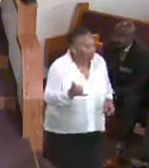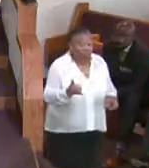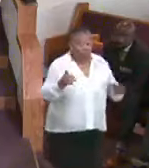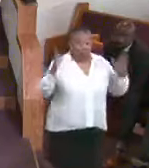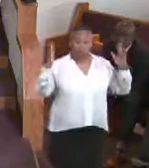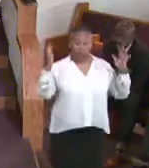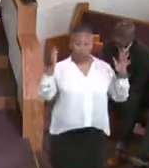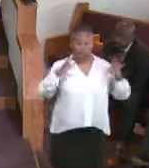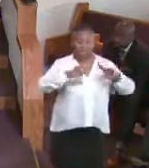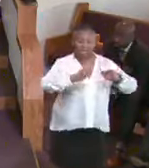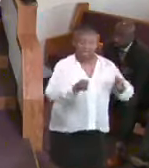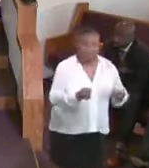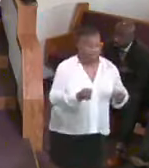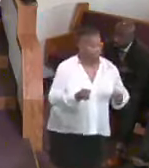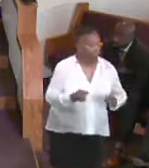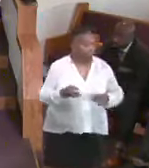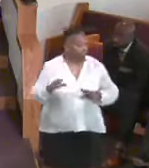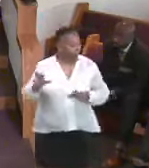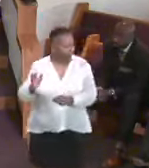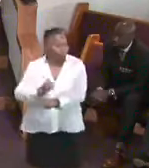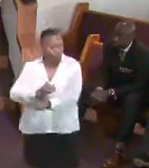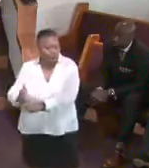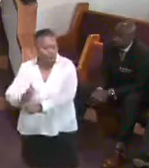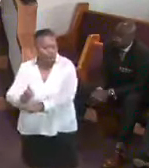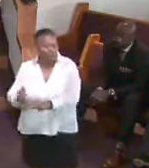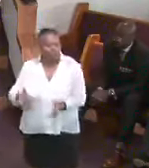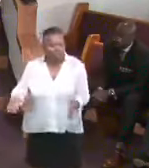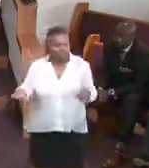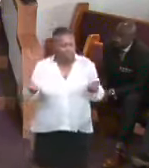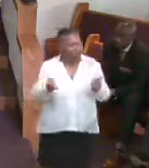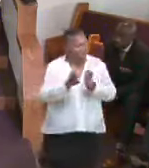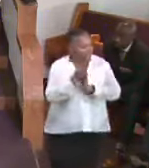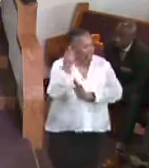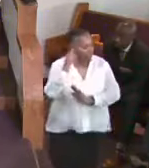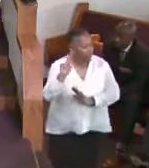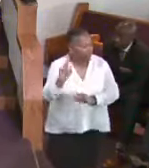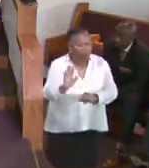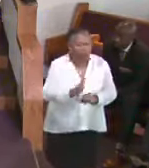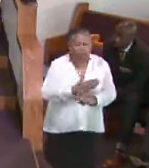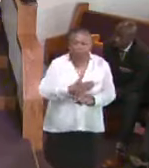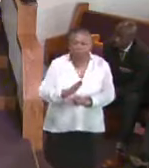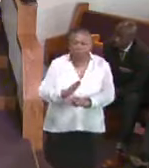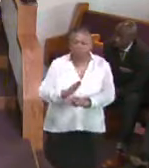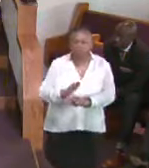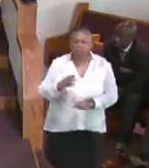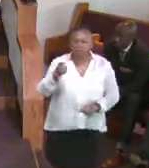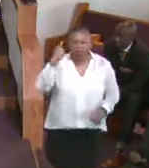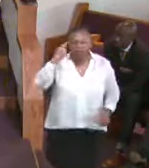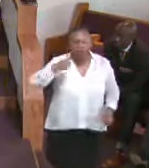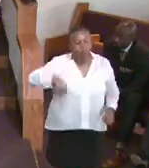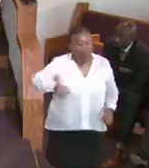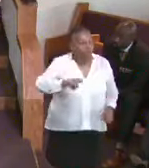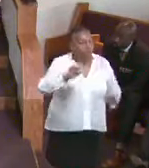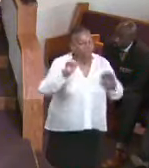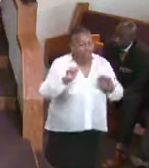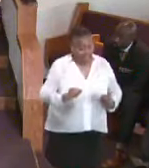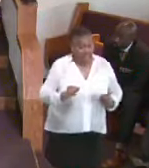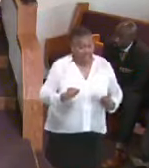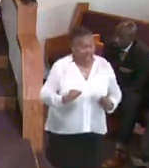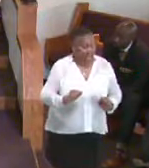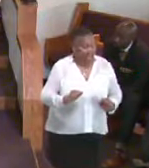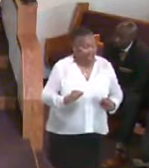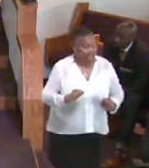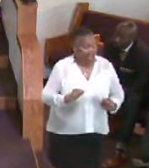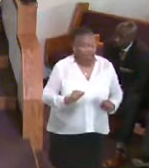choir. But as you see here, they're asking for music to be presented on that day. For those that can and make it, I do understand because we're preparing.